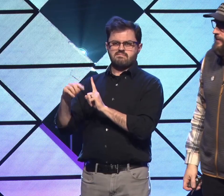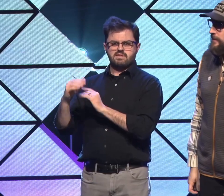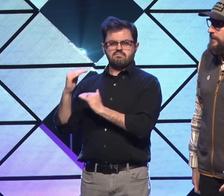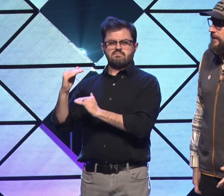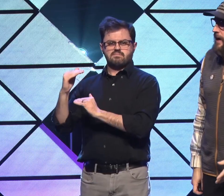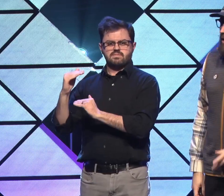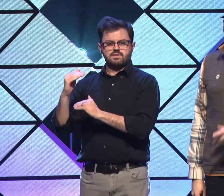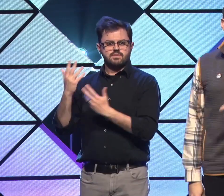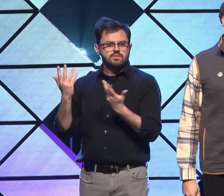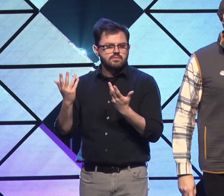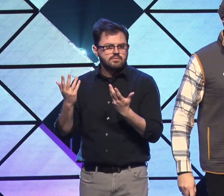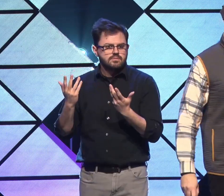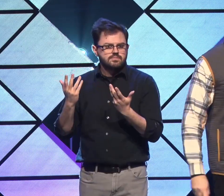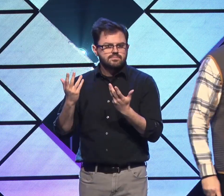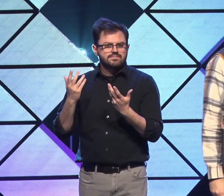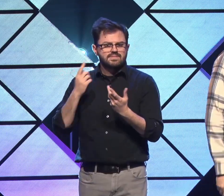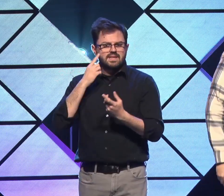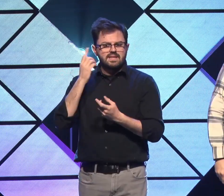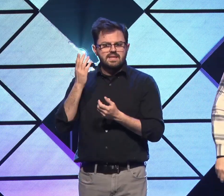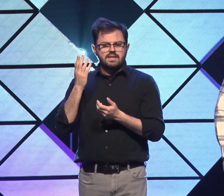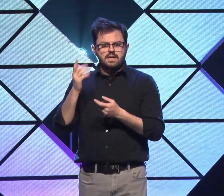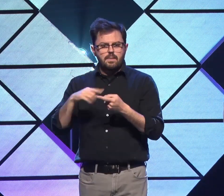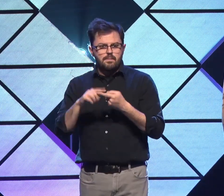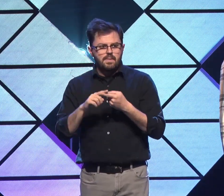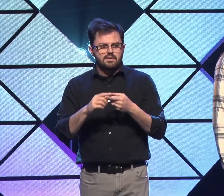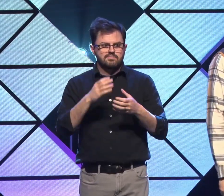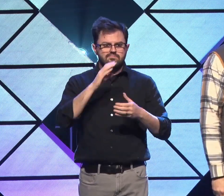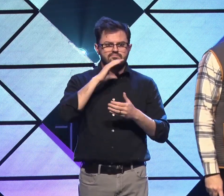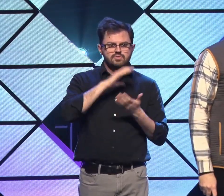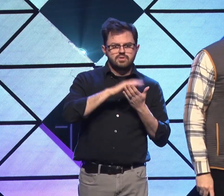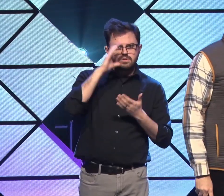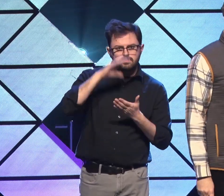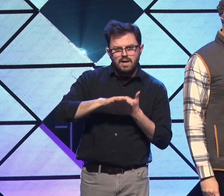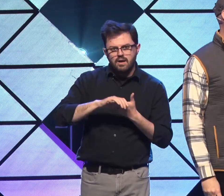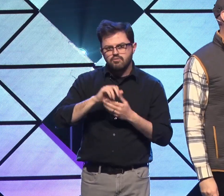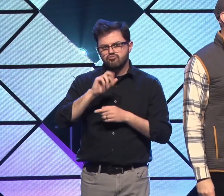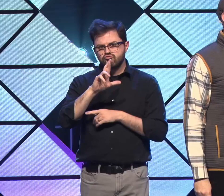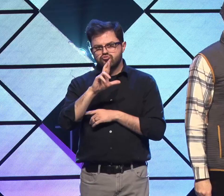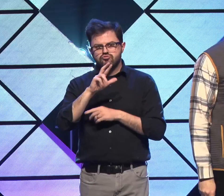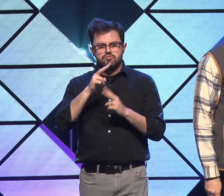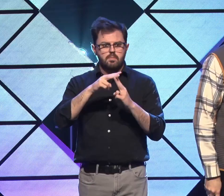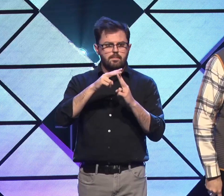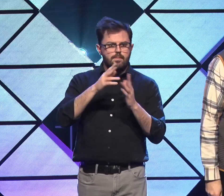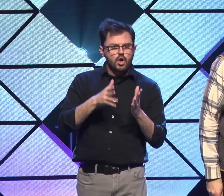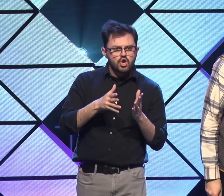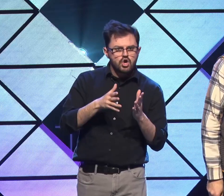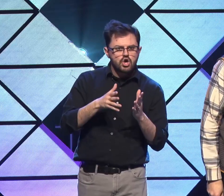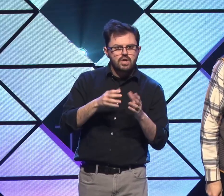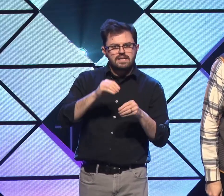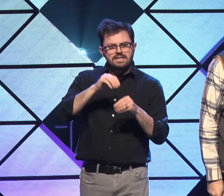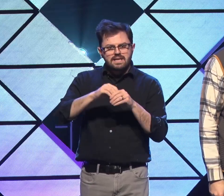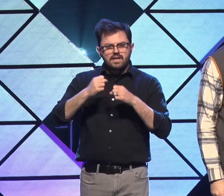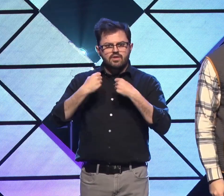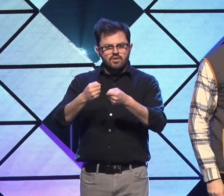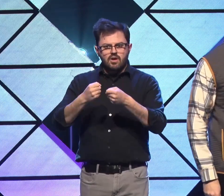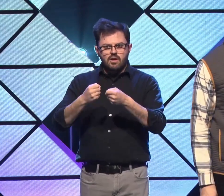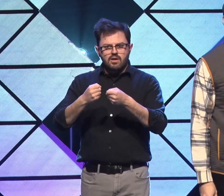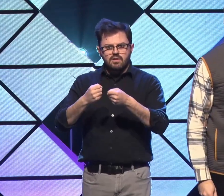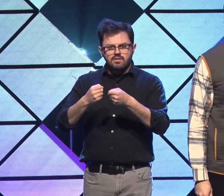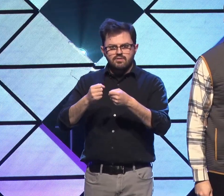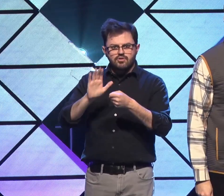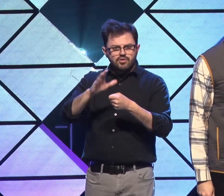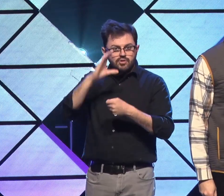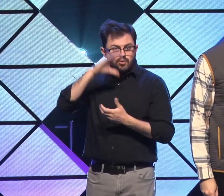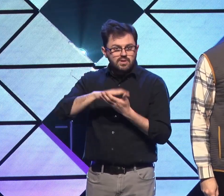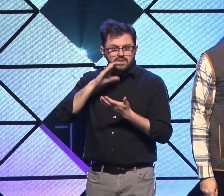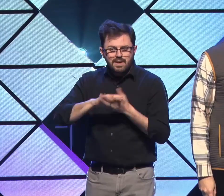spouse or a partner who's riding with you in the car. They cannot give you a ticket. I don't know if you know this or